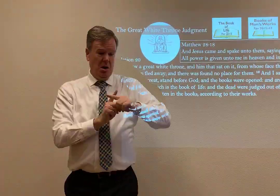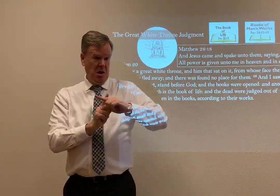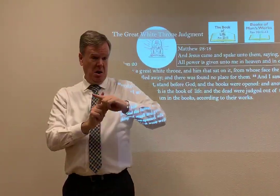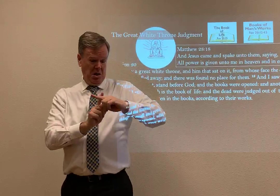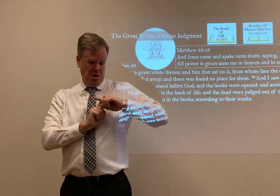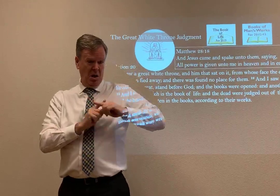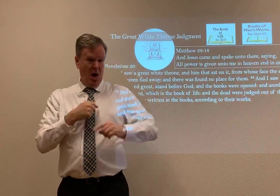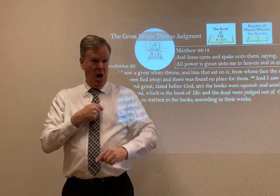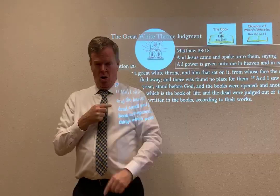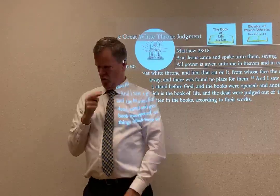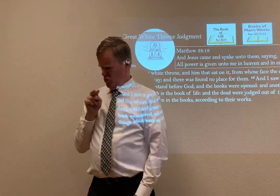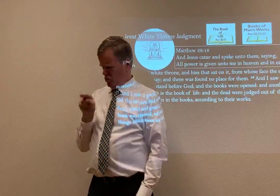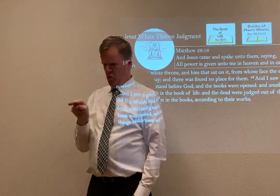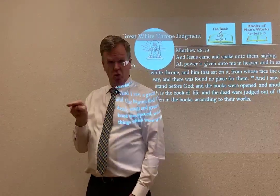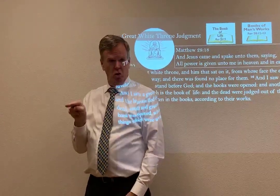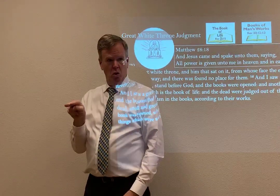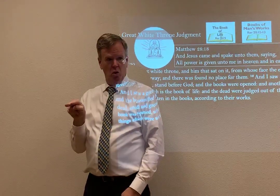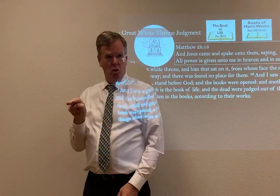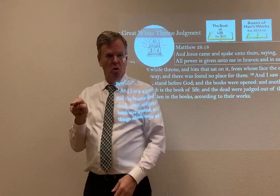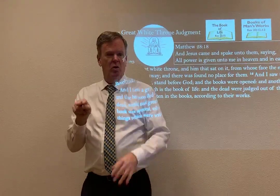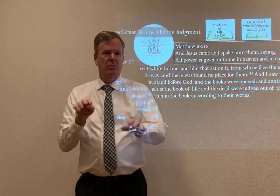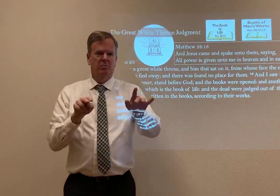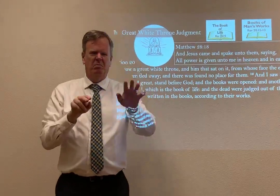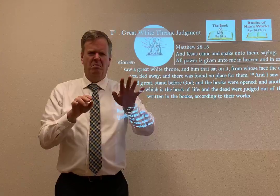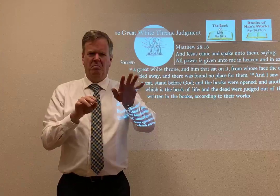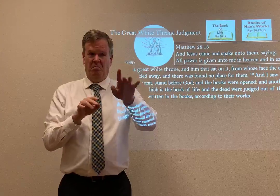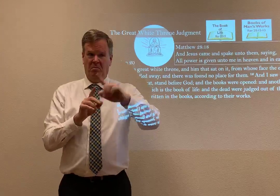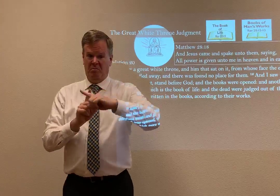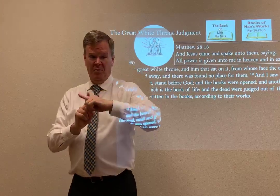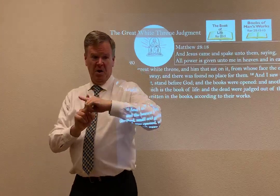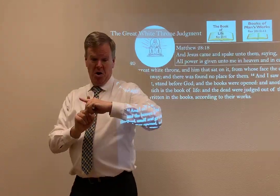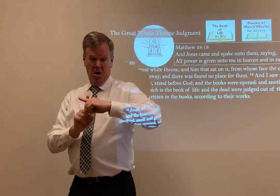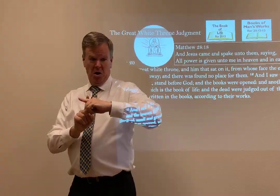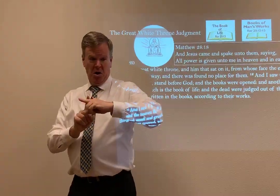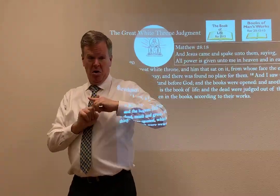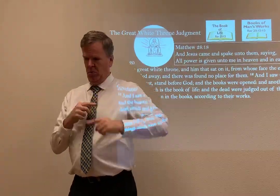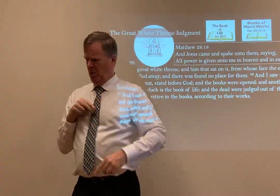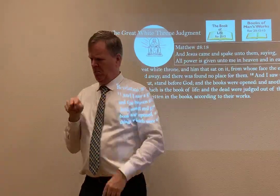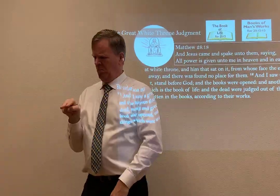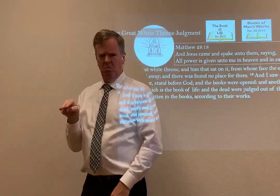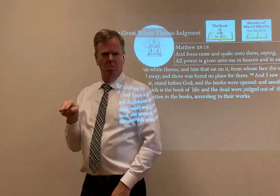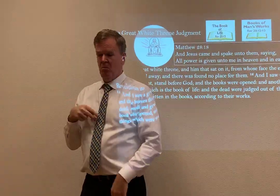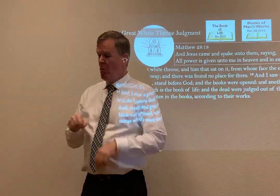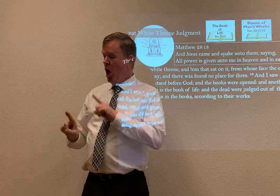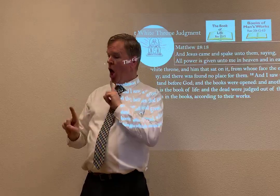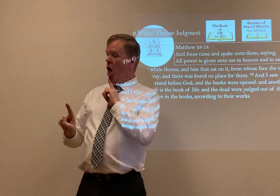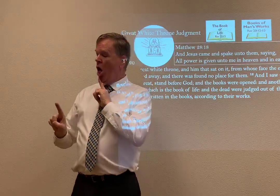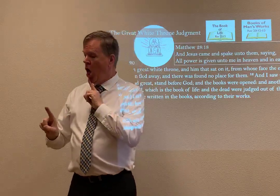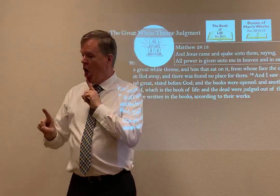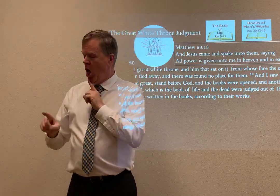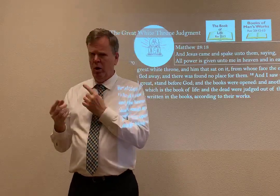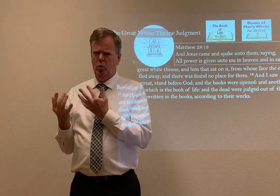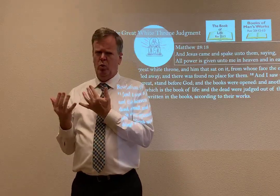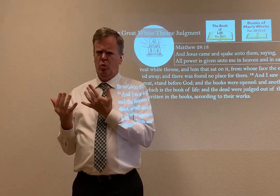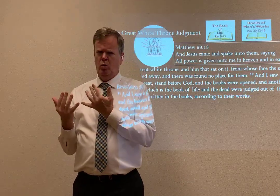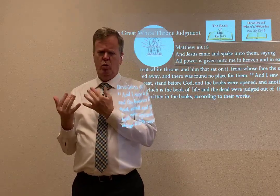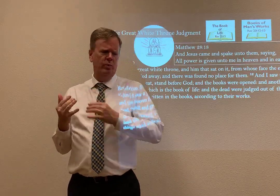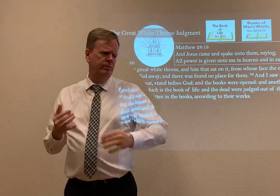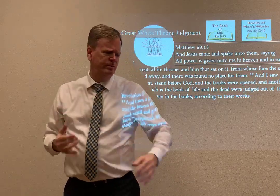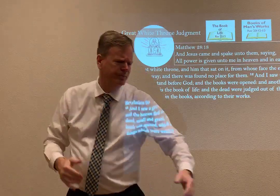Okay? If you just said, oh, I'm going to accept the Lord Jesus as my personal Savior, and if you do that, and that's great. But you